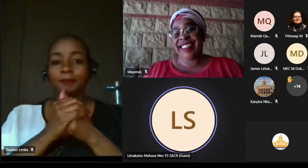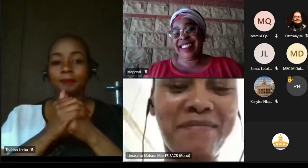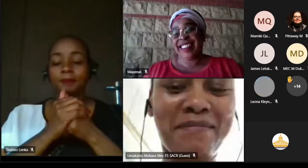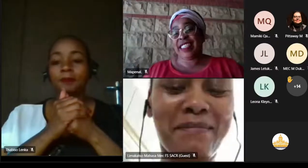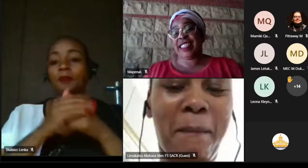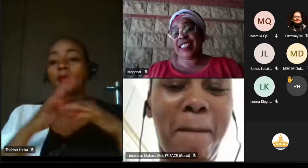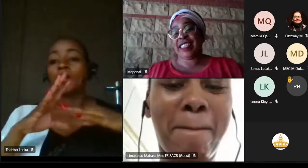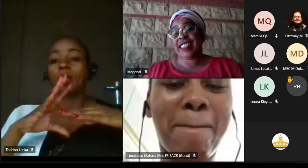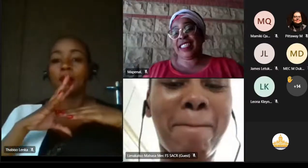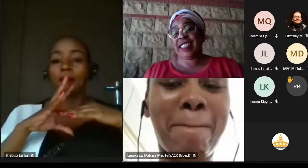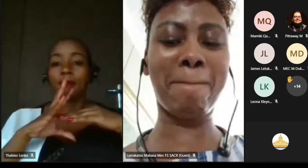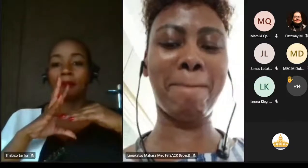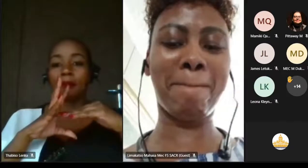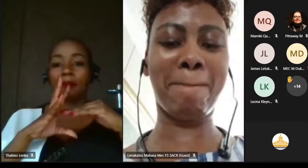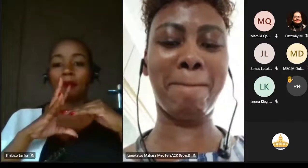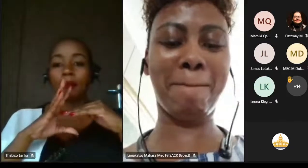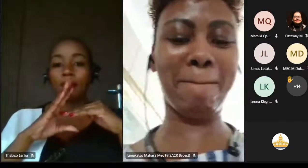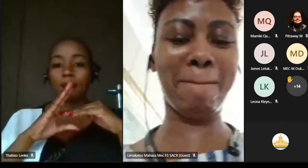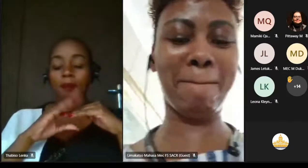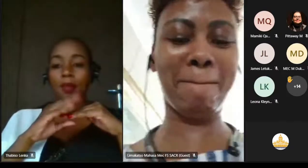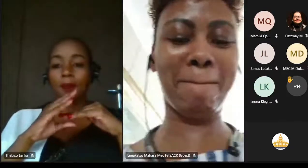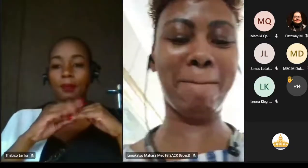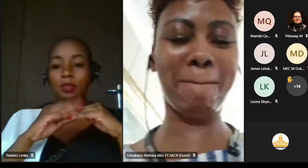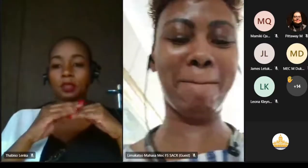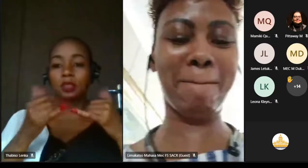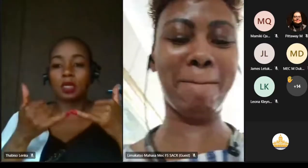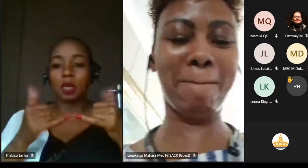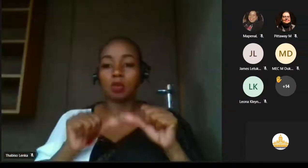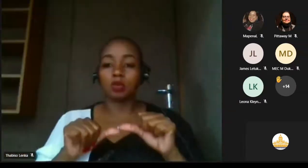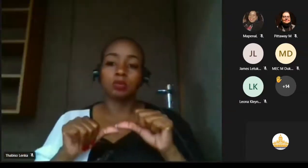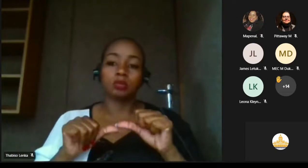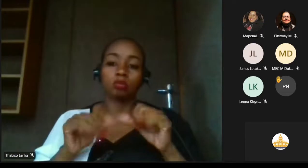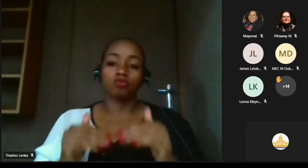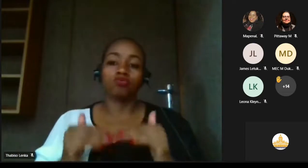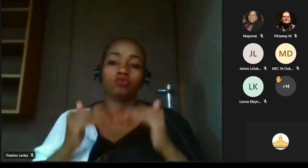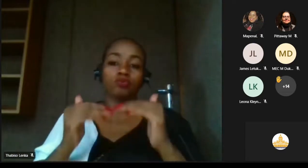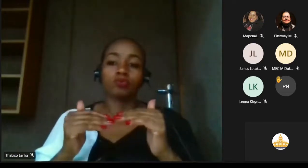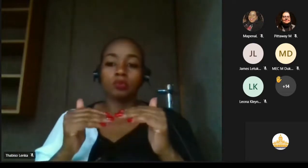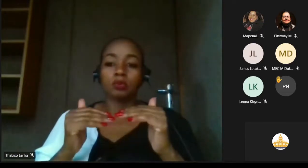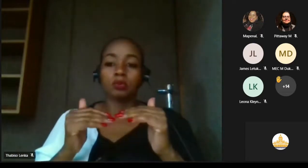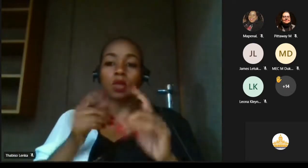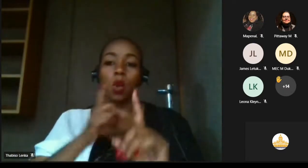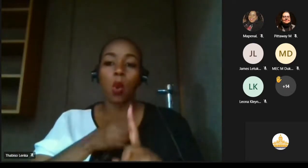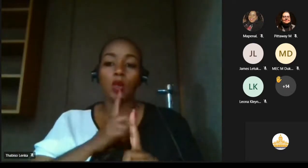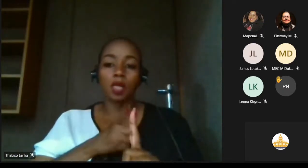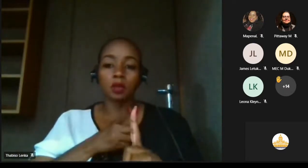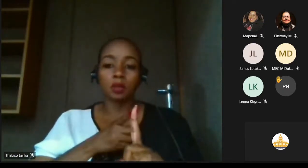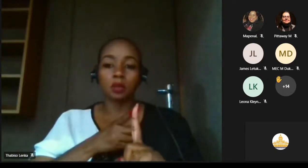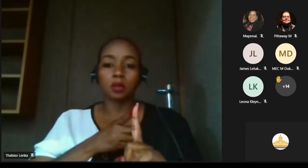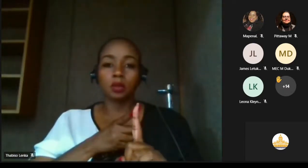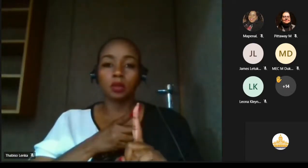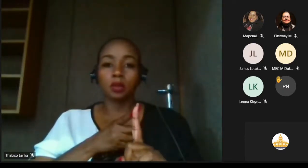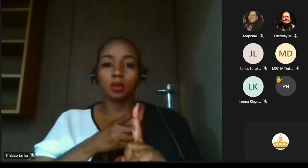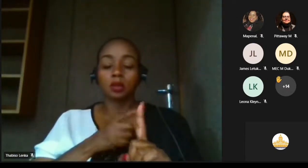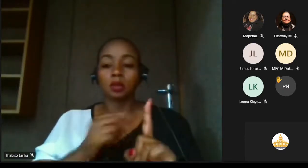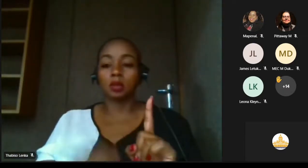Honorable Members, now we proceed to deal with the orders.